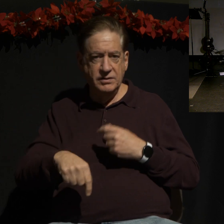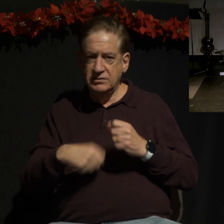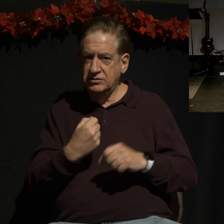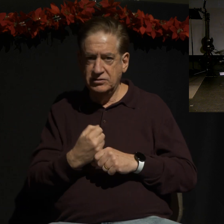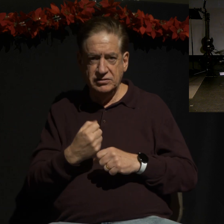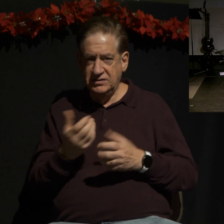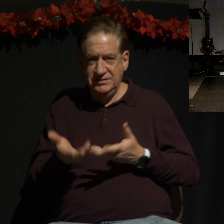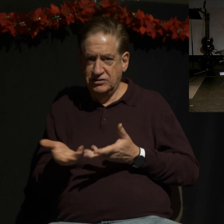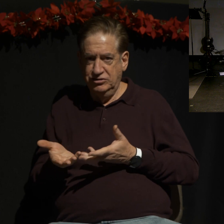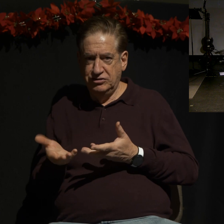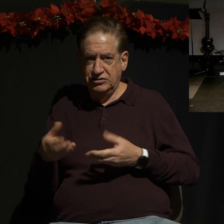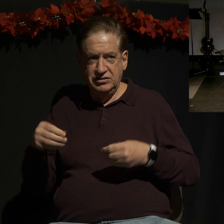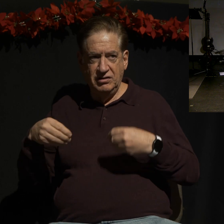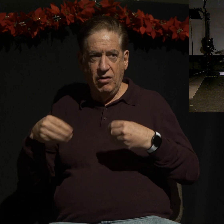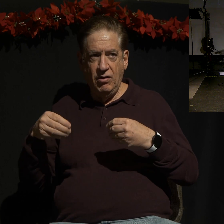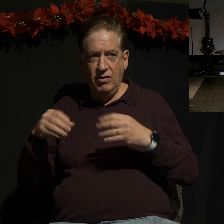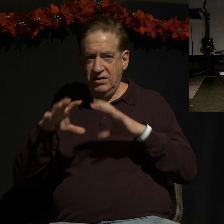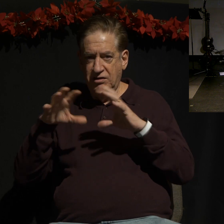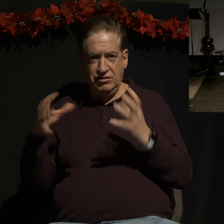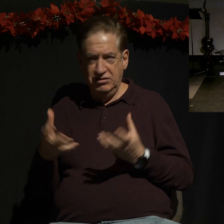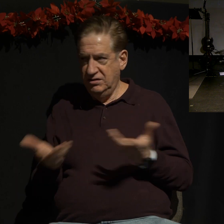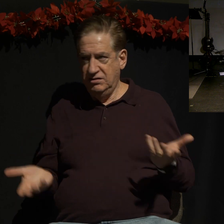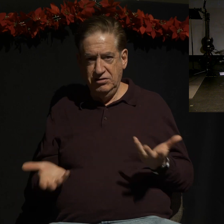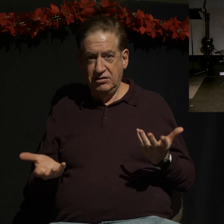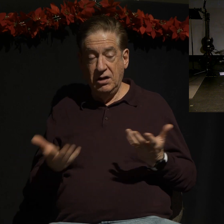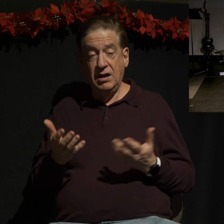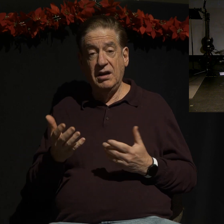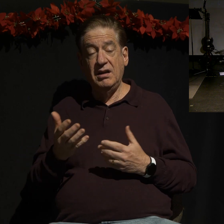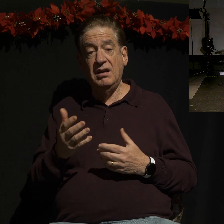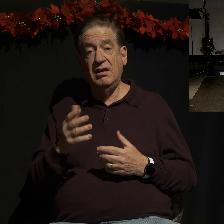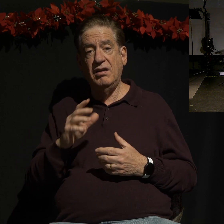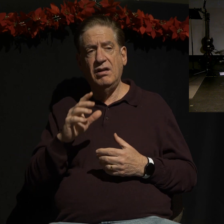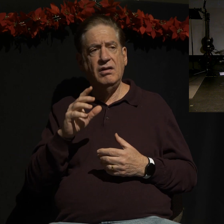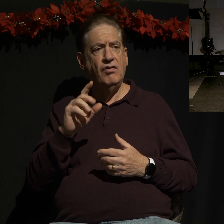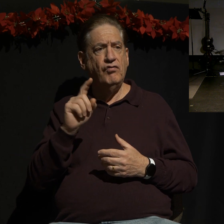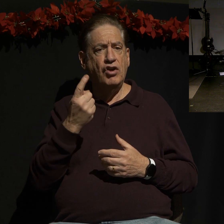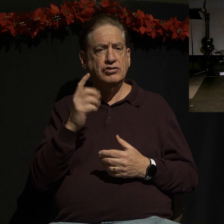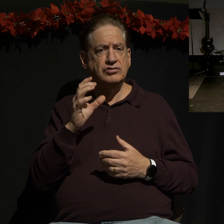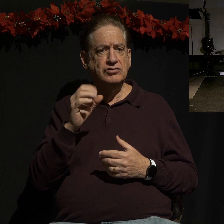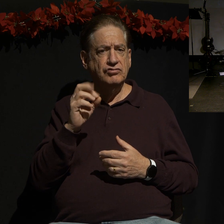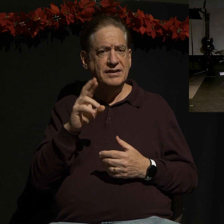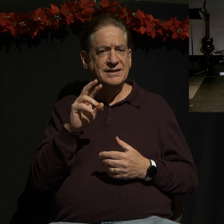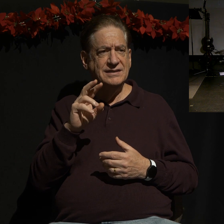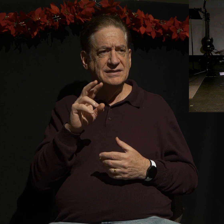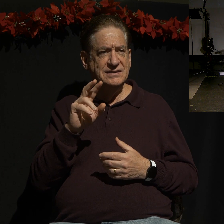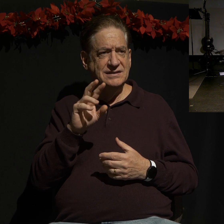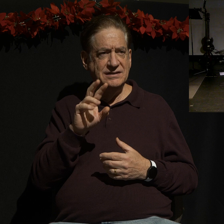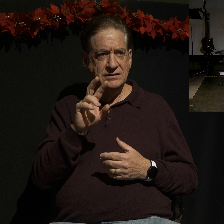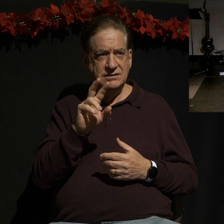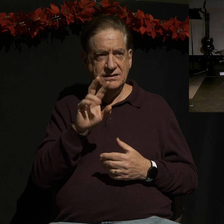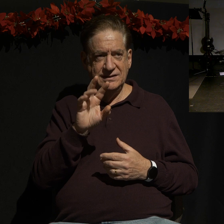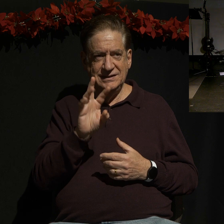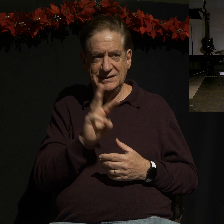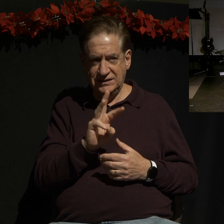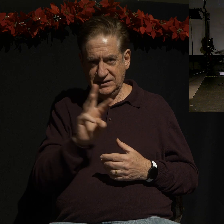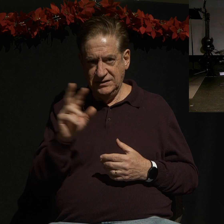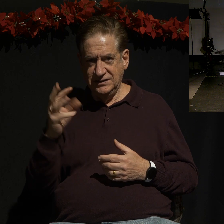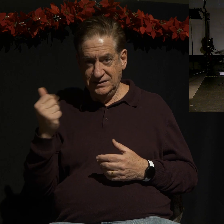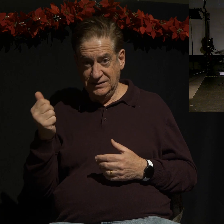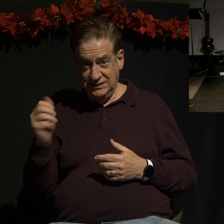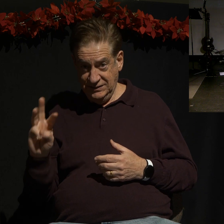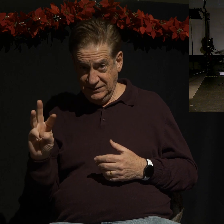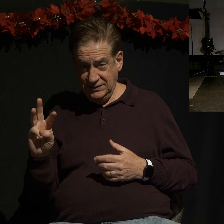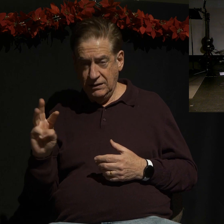about this. 2 Corinthians 6:16 says, we are the temple of God.